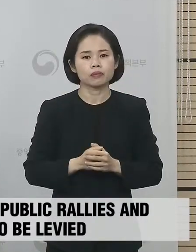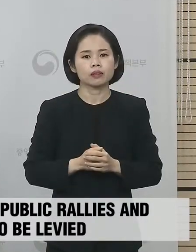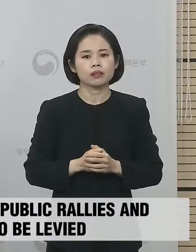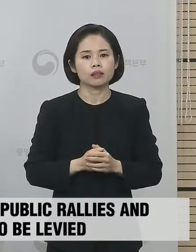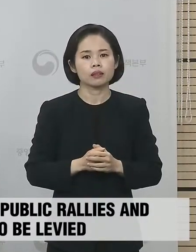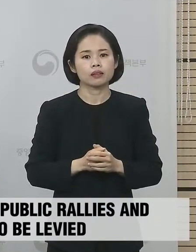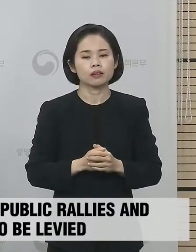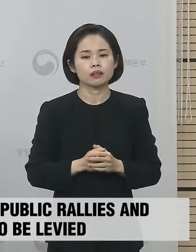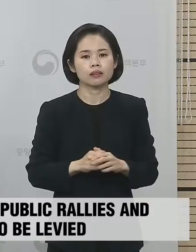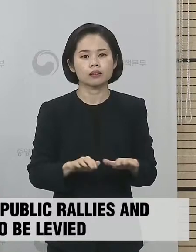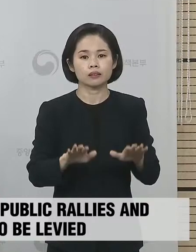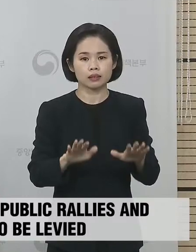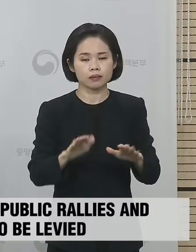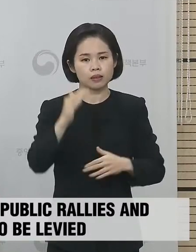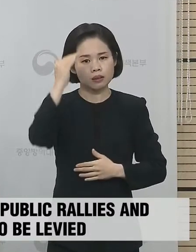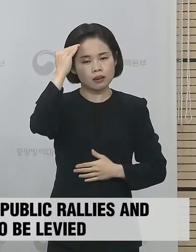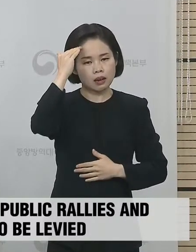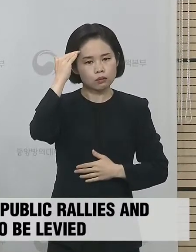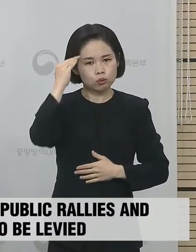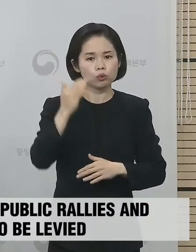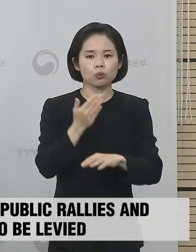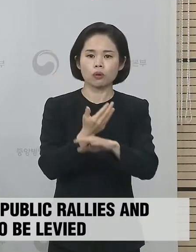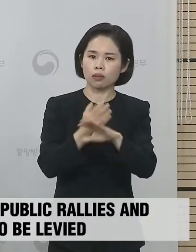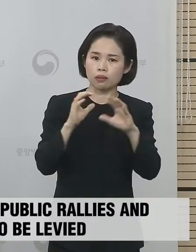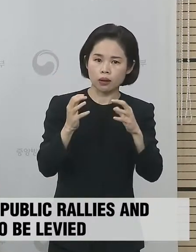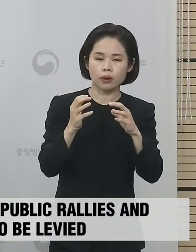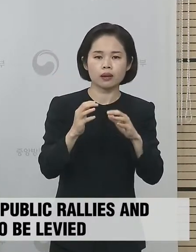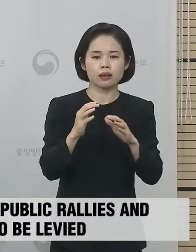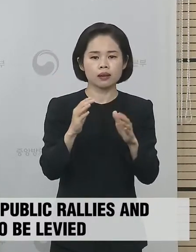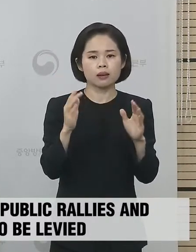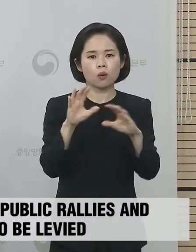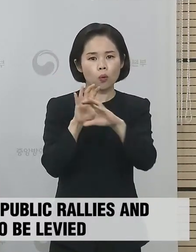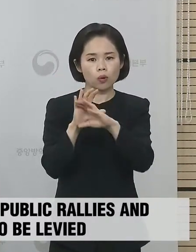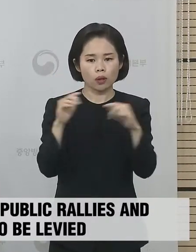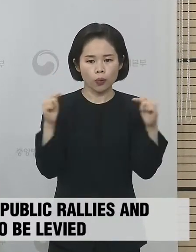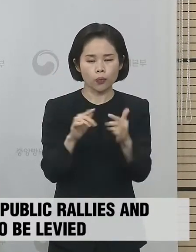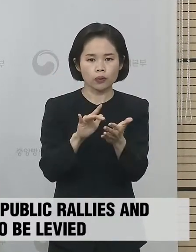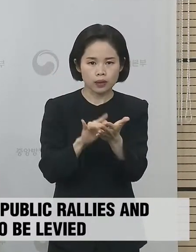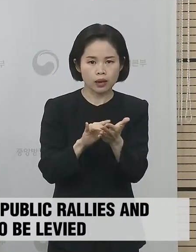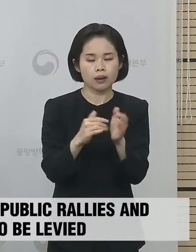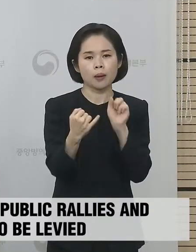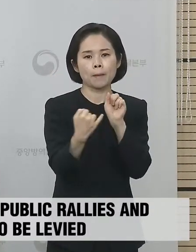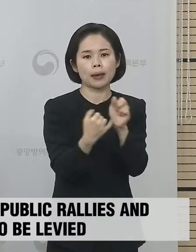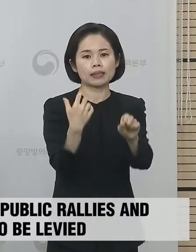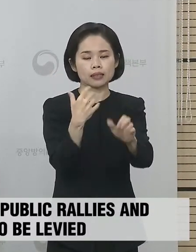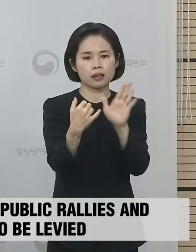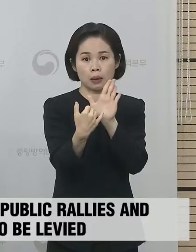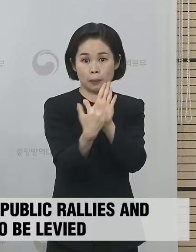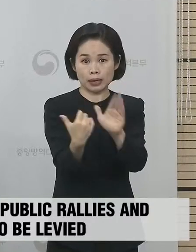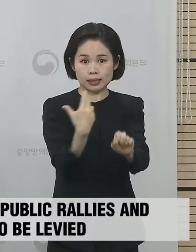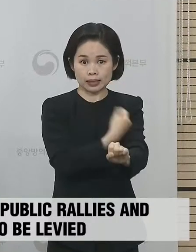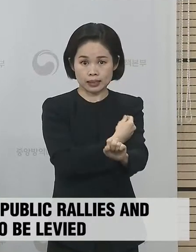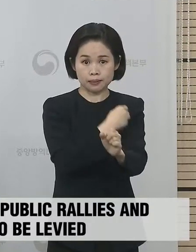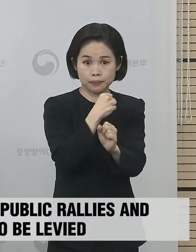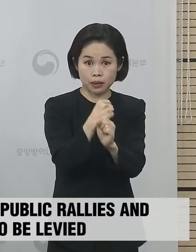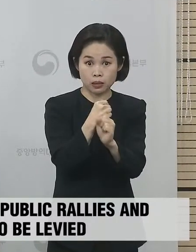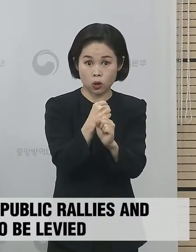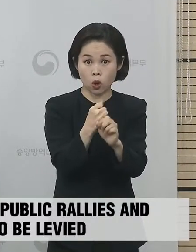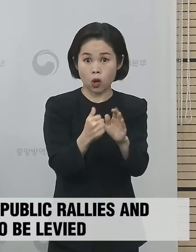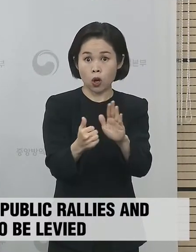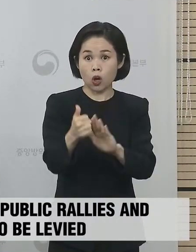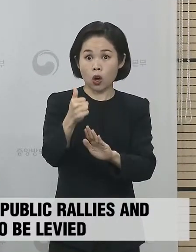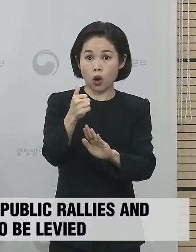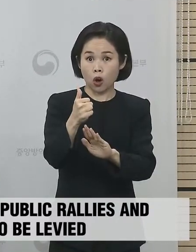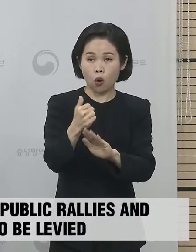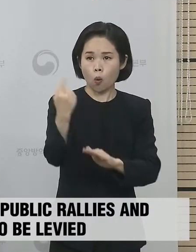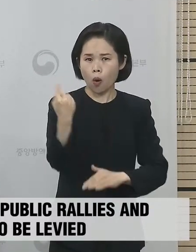battle against the COVID-19. And here in South Korea, we are also witnessing some achievements in the area of